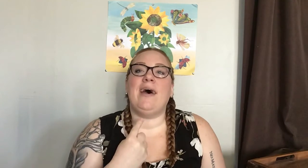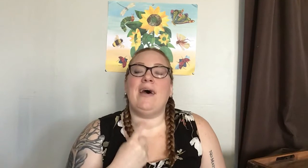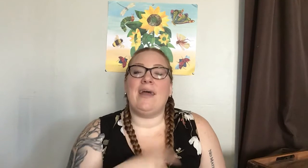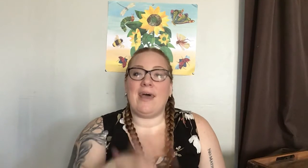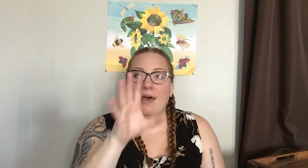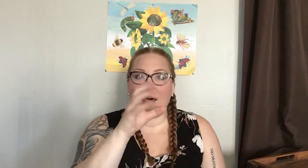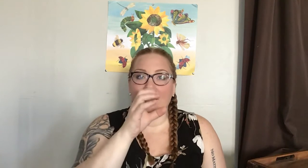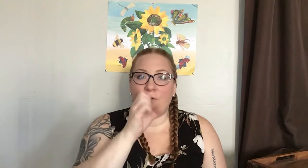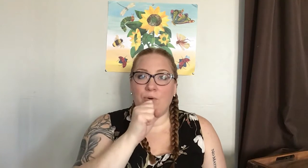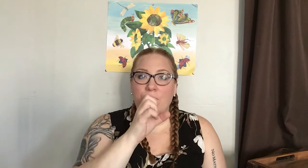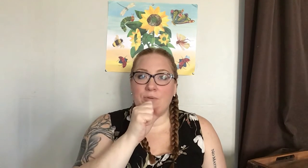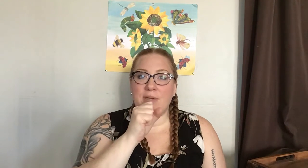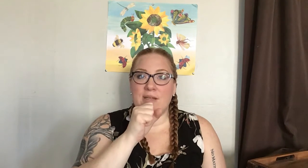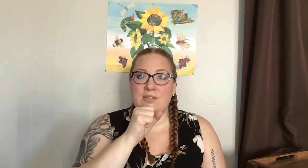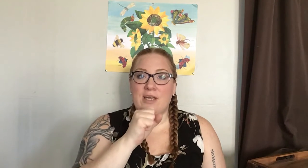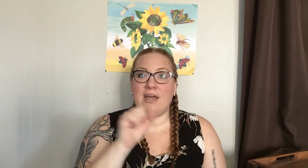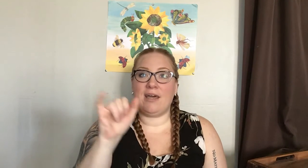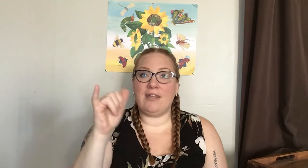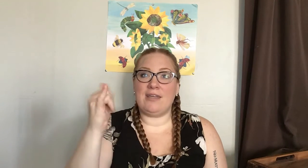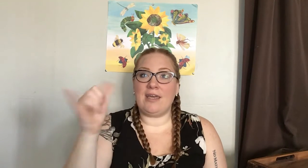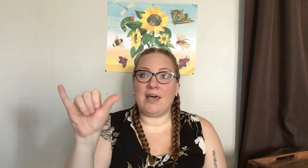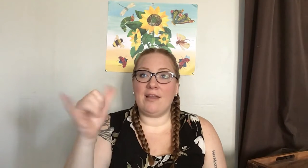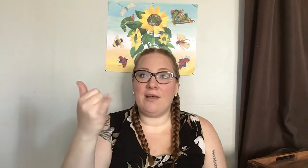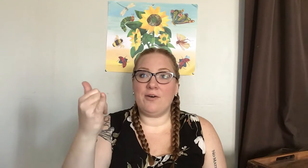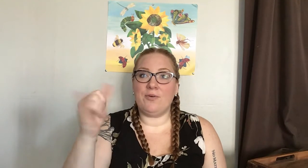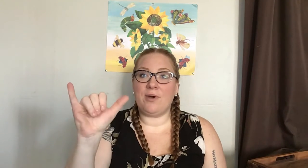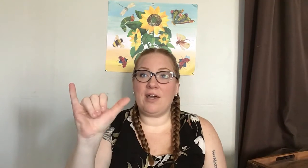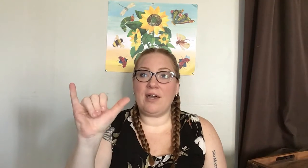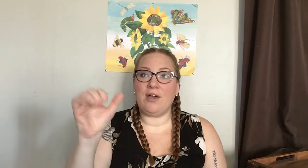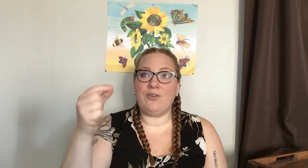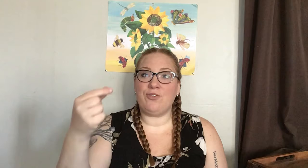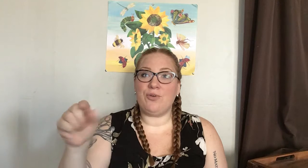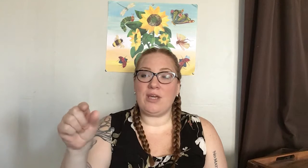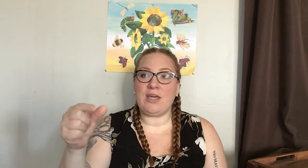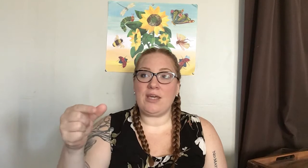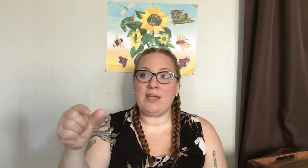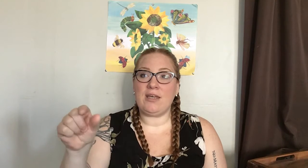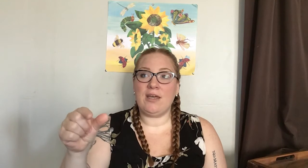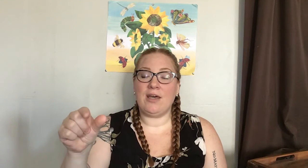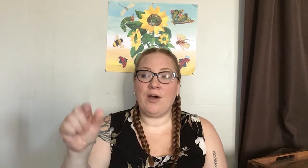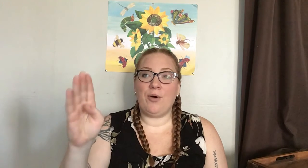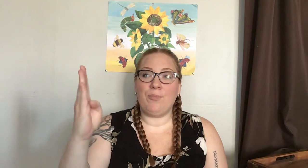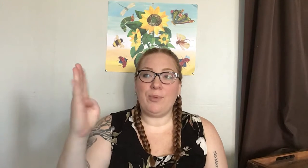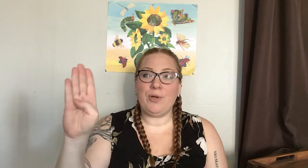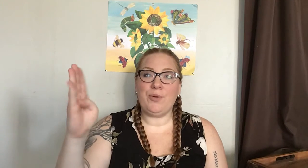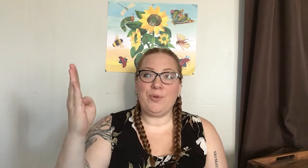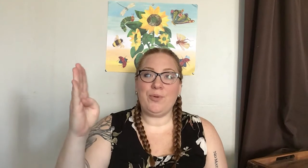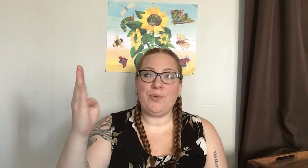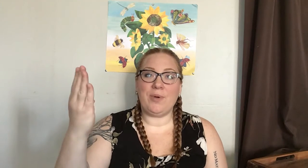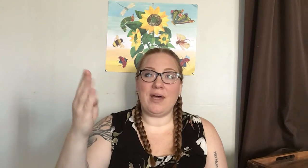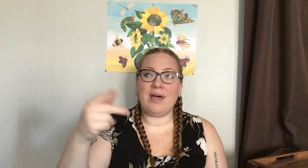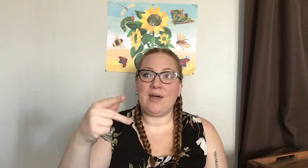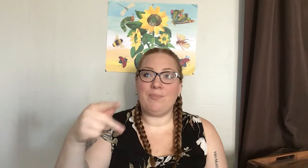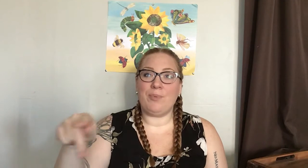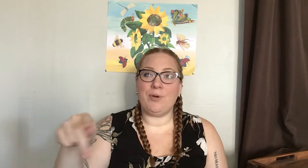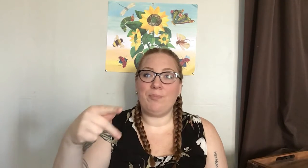Red and orange and yellow and green, blue and